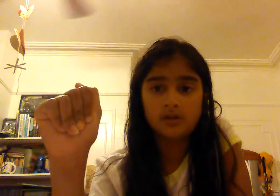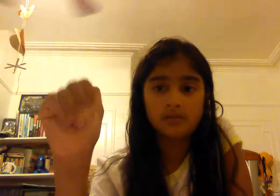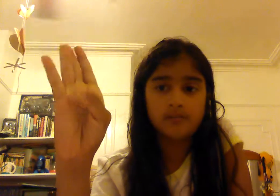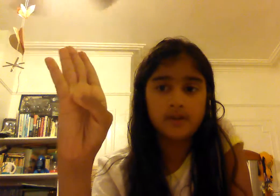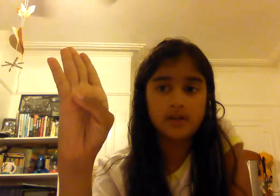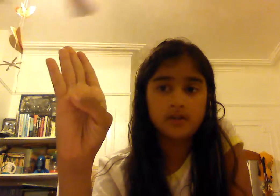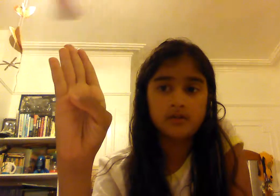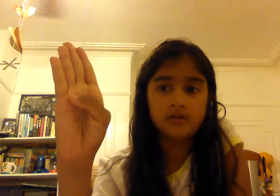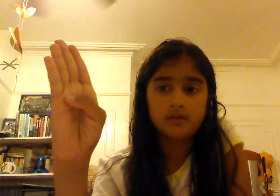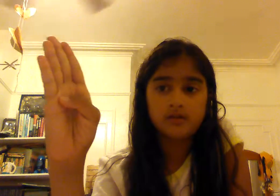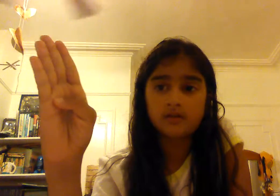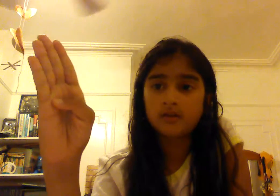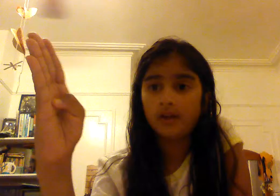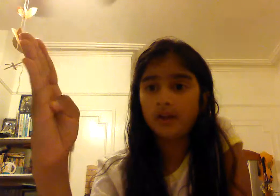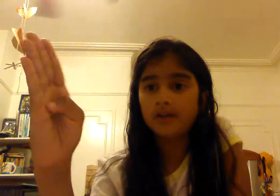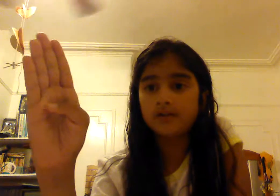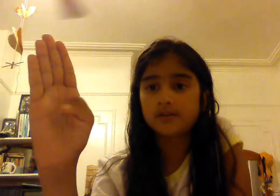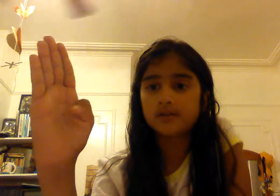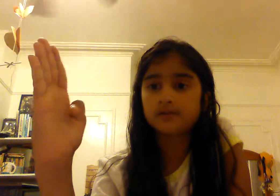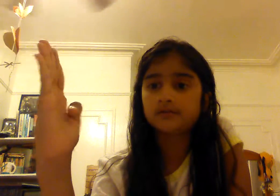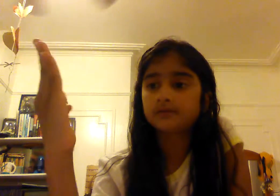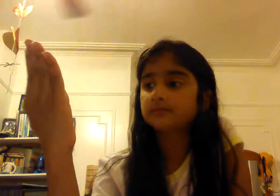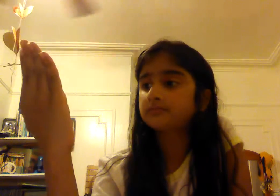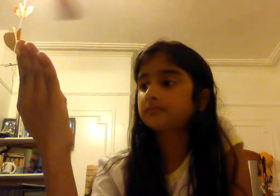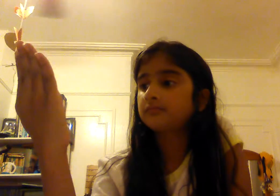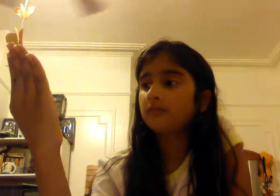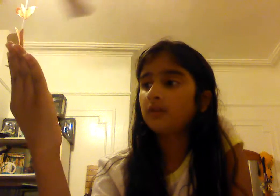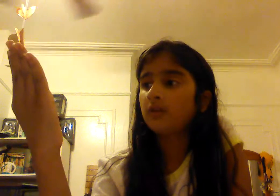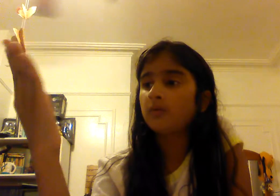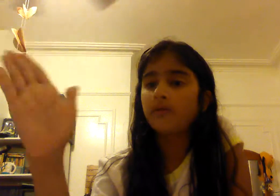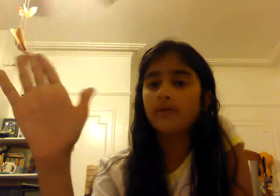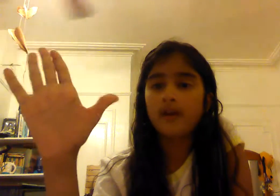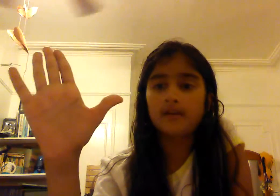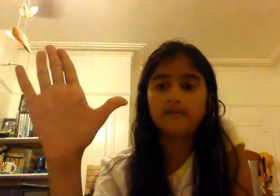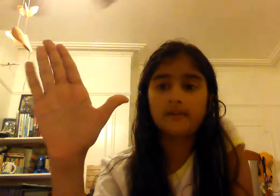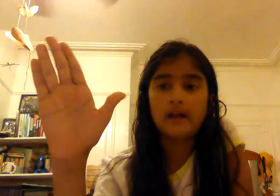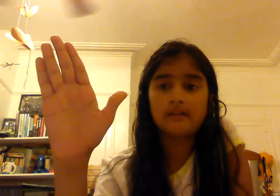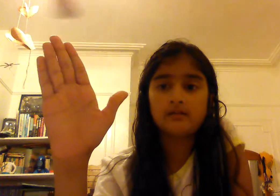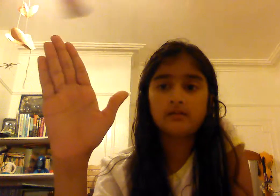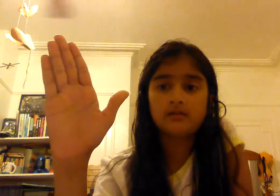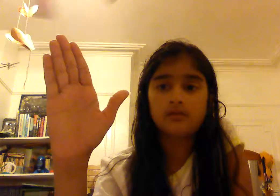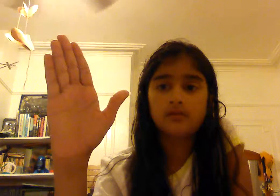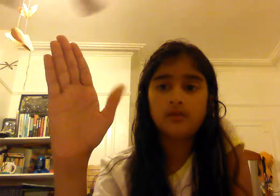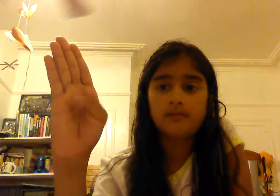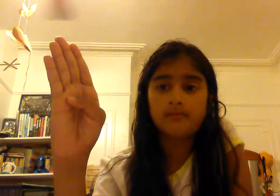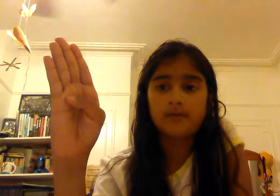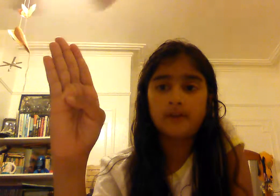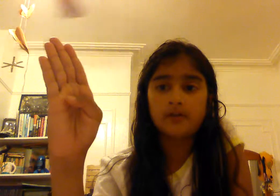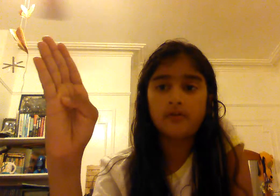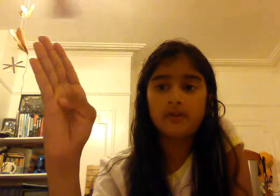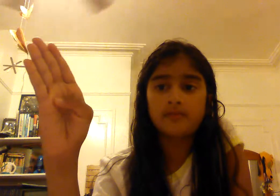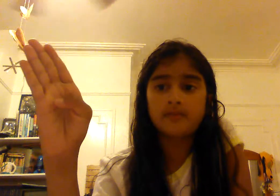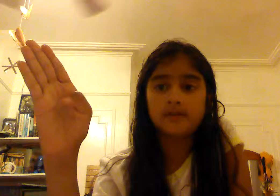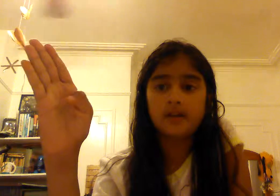B is, with your hand flat, and then your thumb inside,